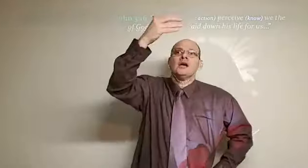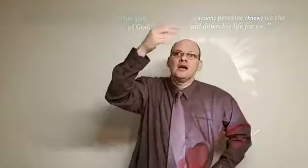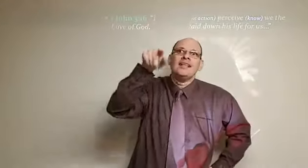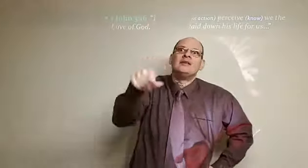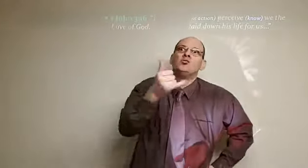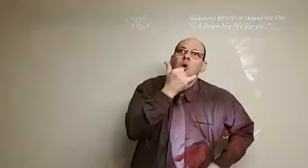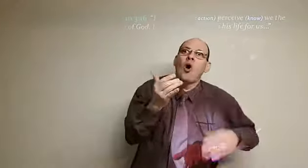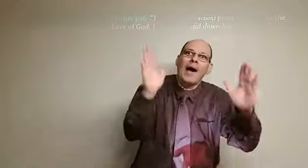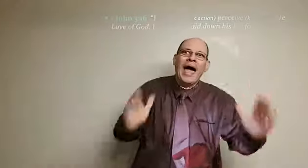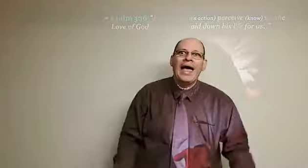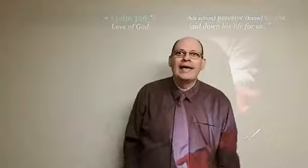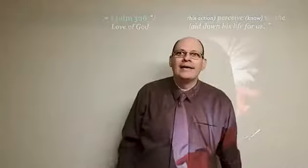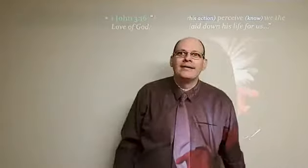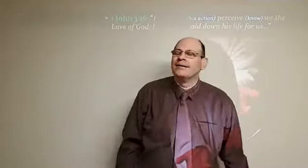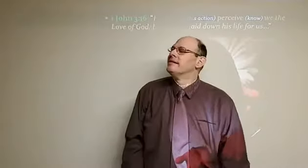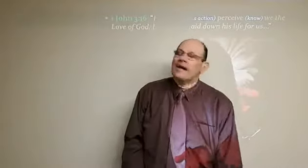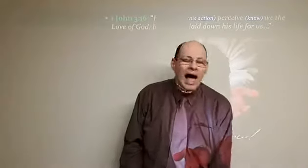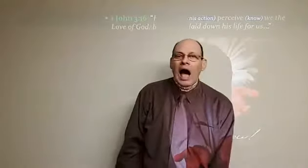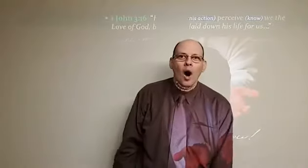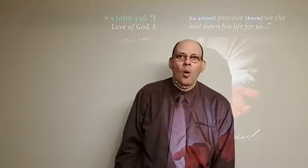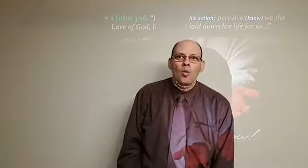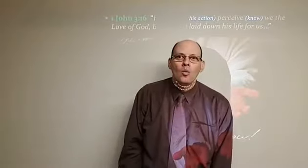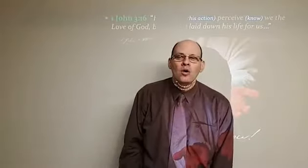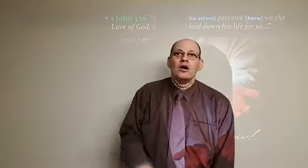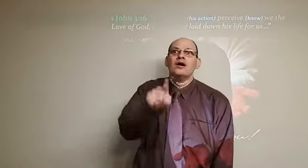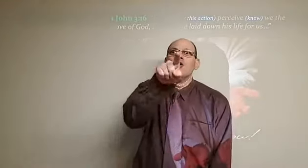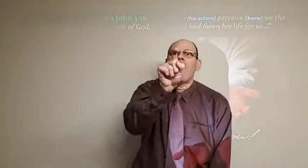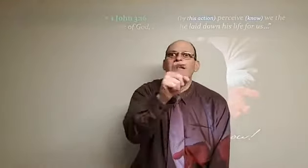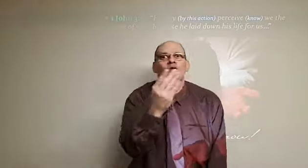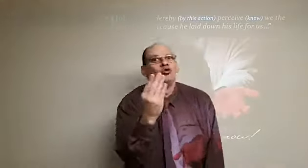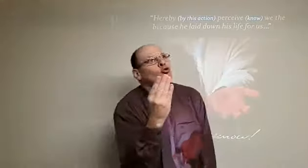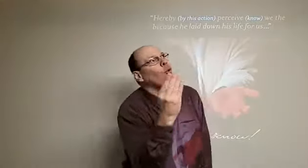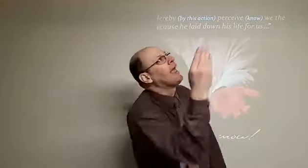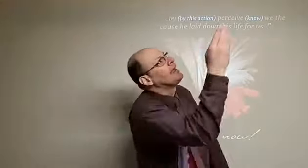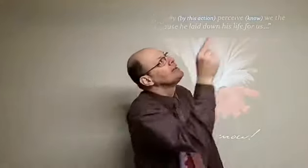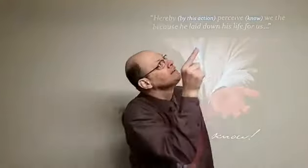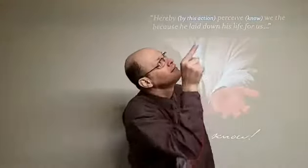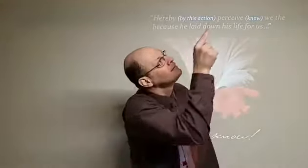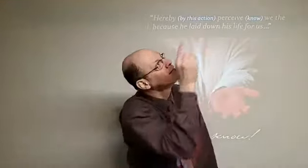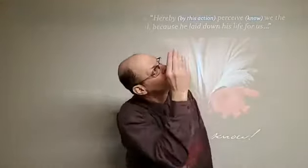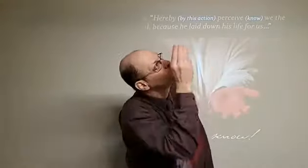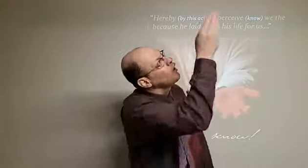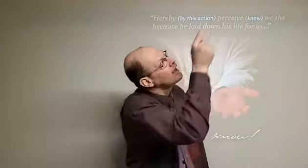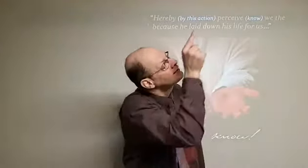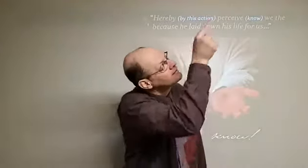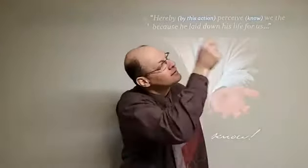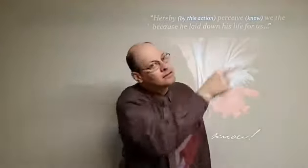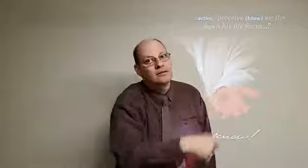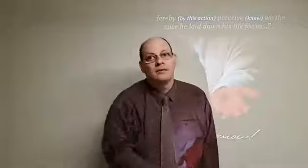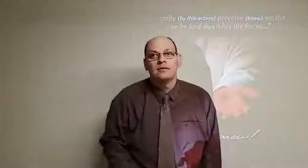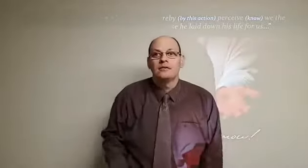the priest but that's not the way that's not the way you go through the Father Jesus Christ